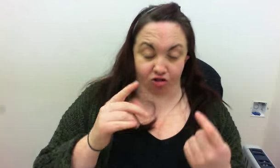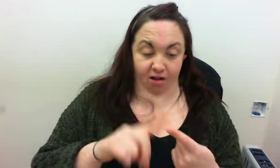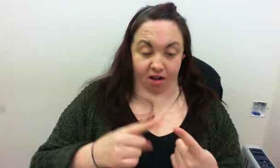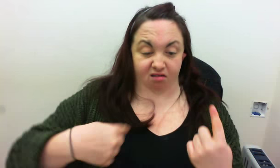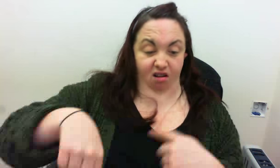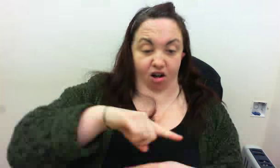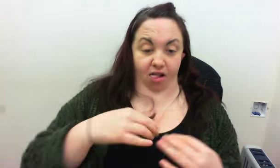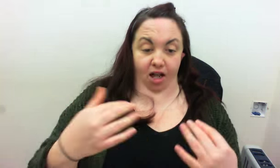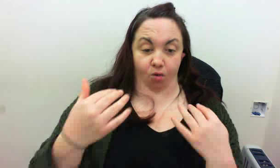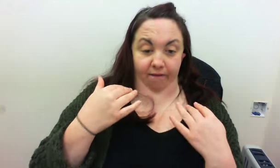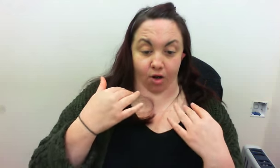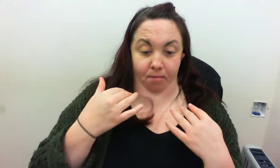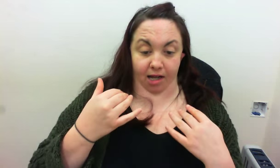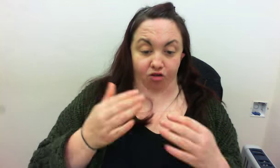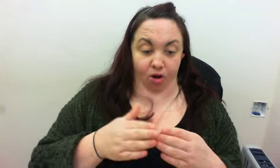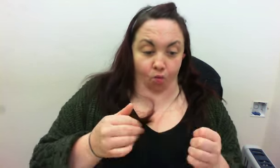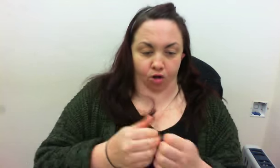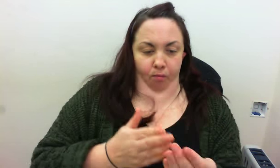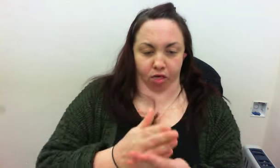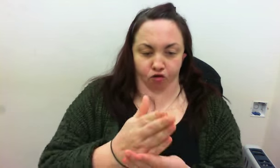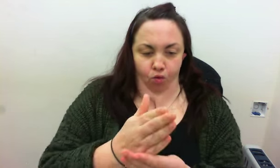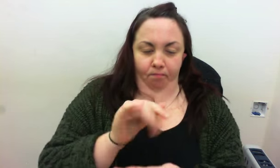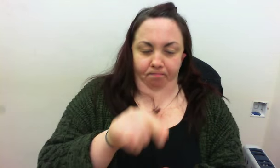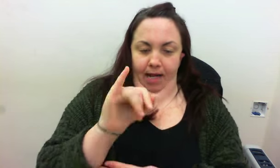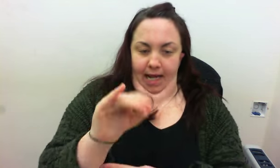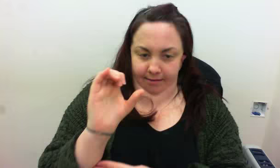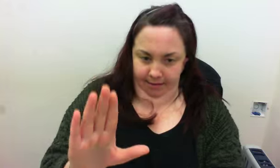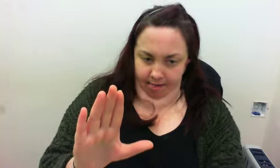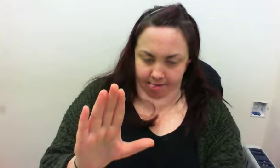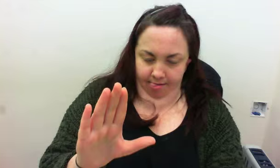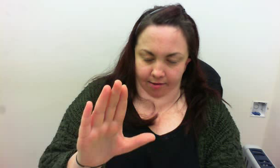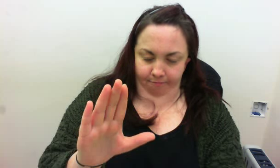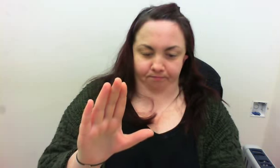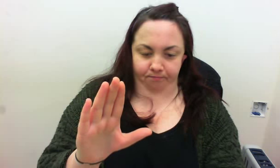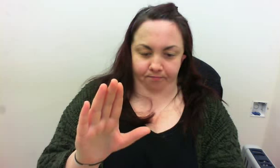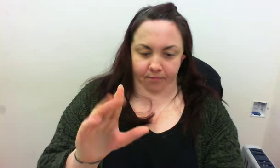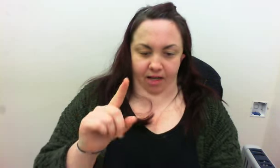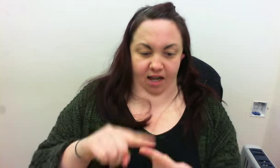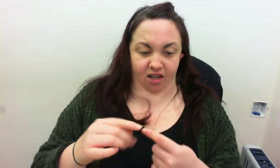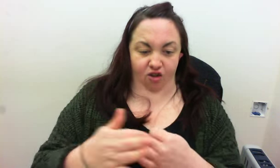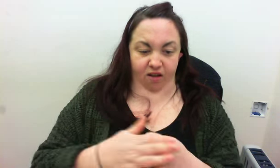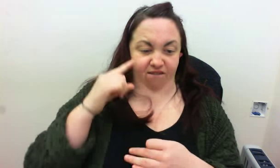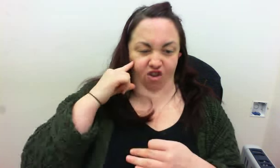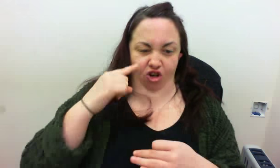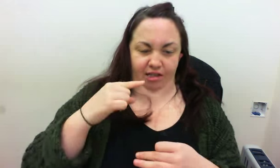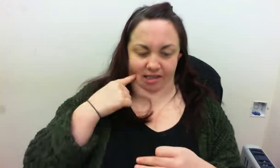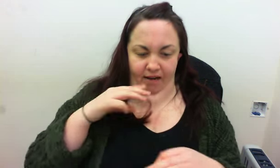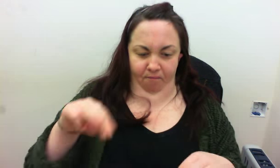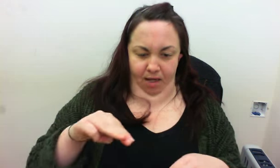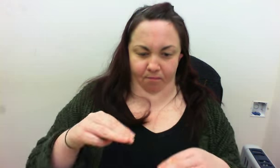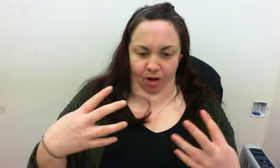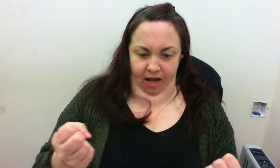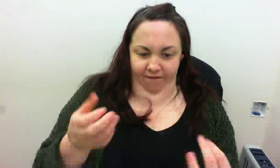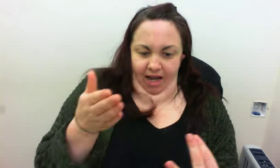information and workshops and everything is through Irish Sign Language. And also, like, for deaf people to get access to a lot of information, it'll be